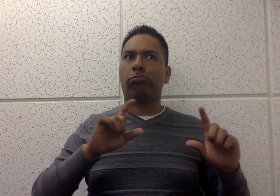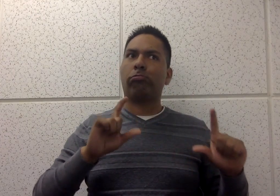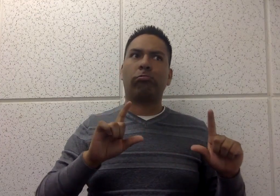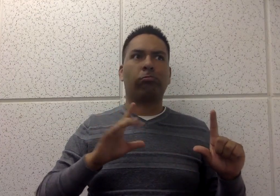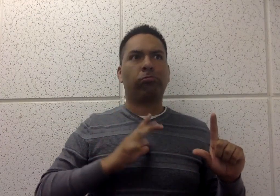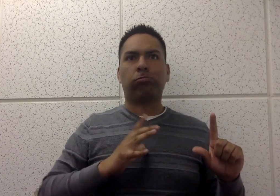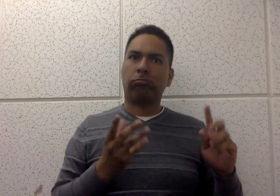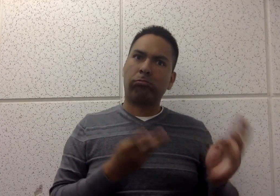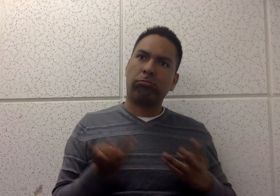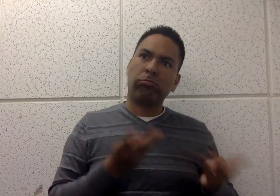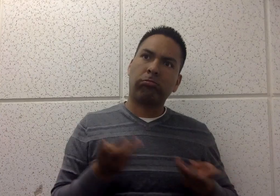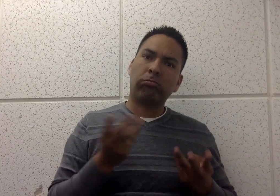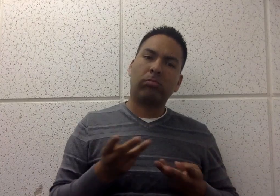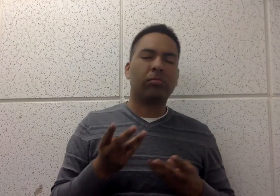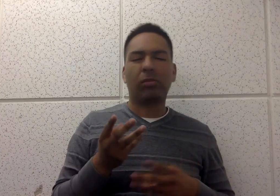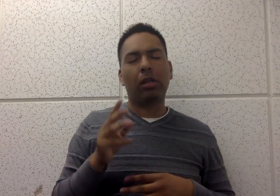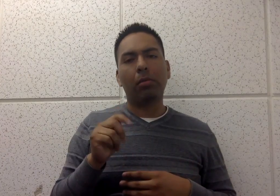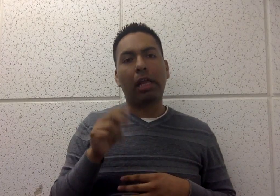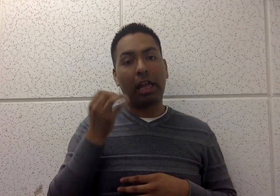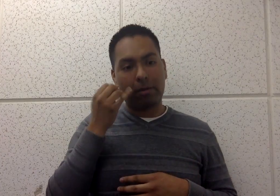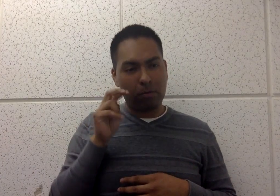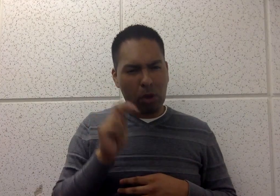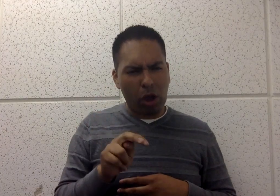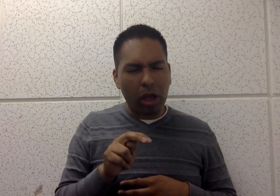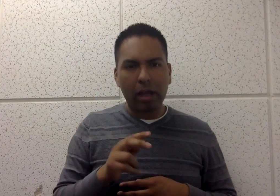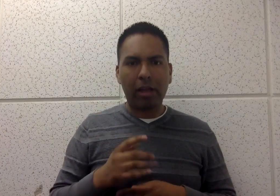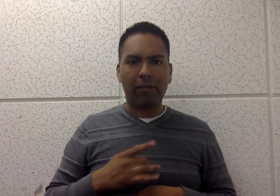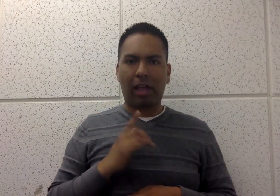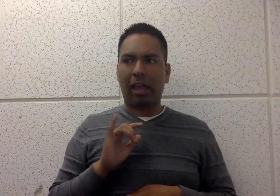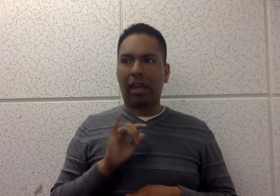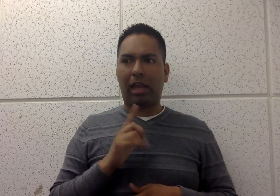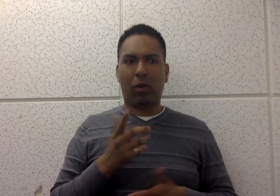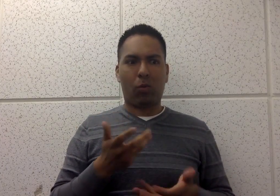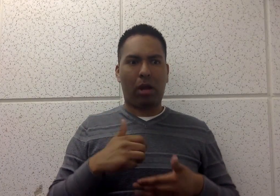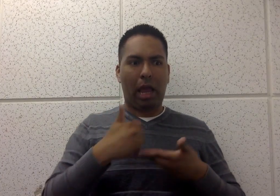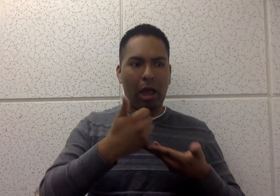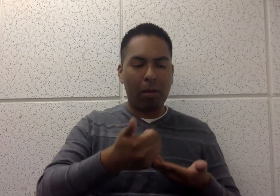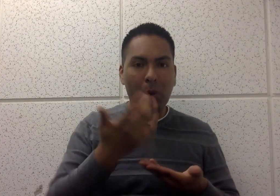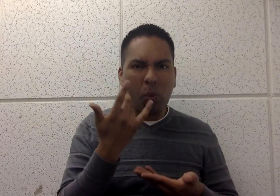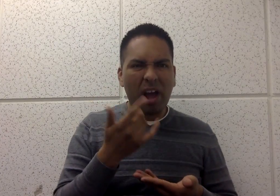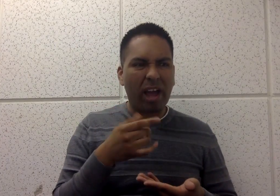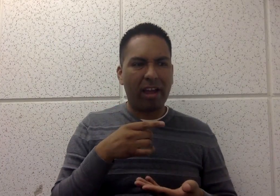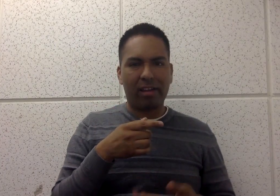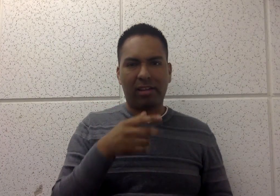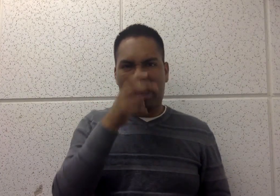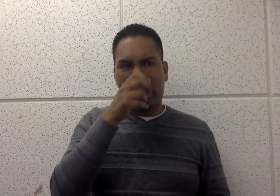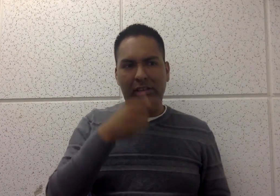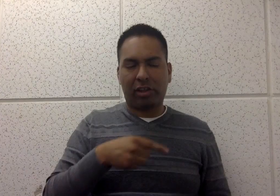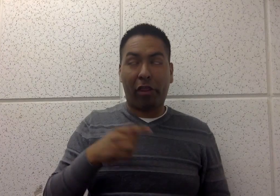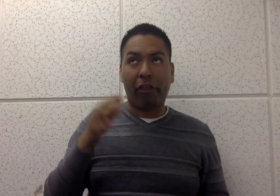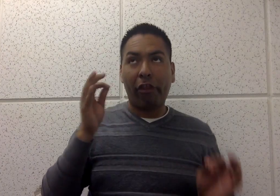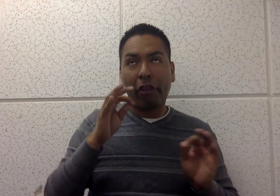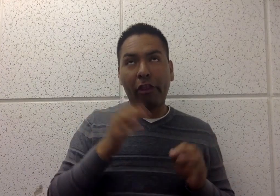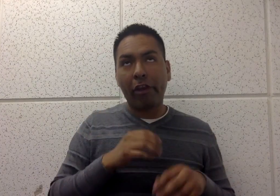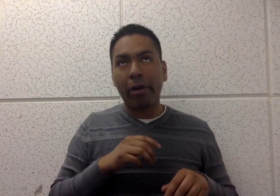at all, you end up trying to help them because they never seem to be doing anything exactly the way that you think they ought to be doing it. So it's not really